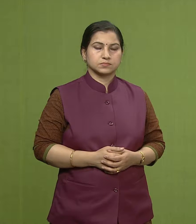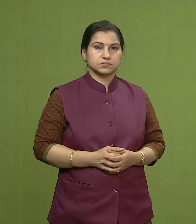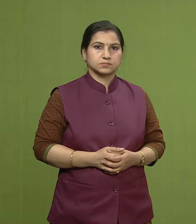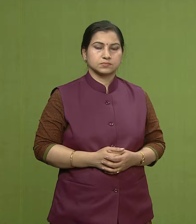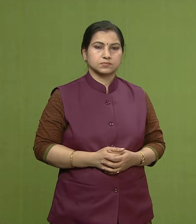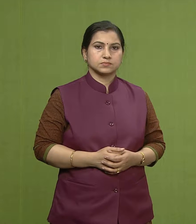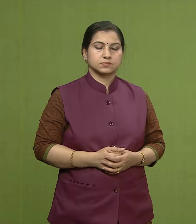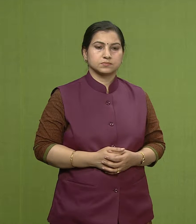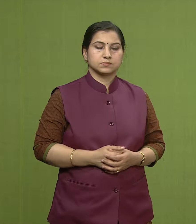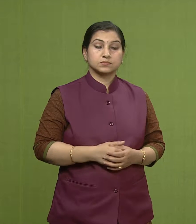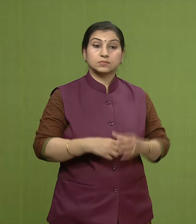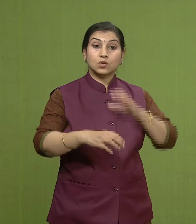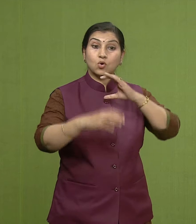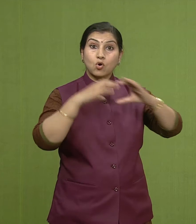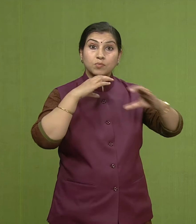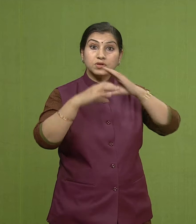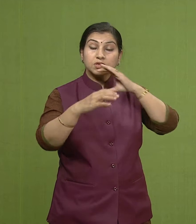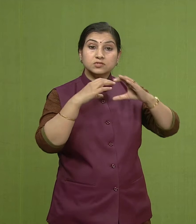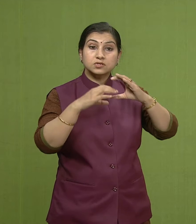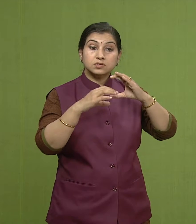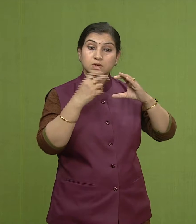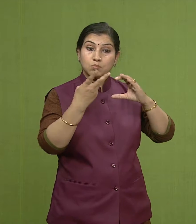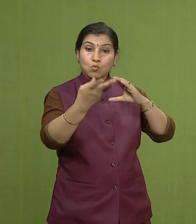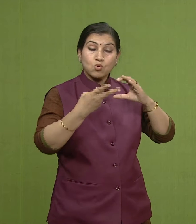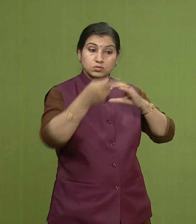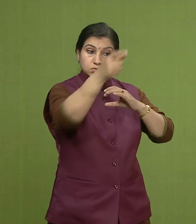Effective communication is a two-way process in which everyone concerned